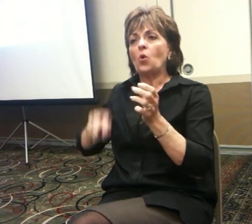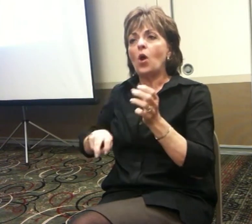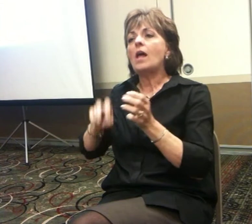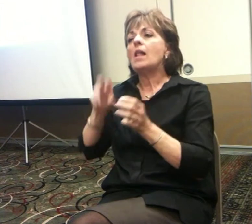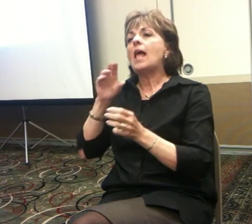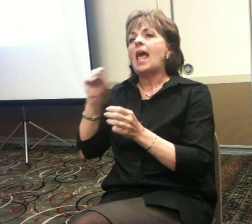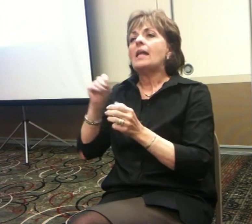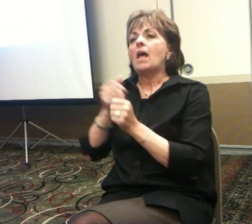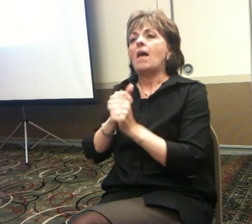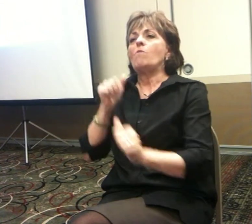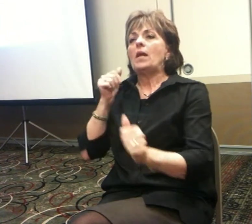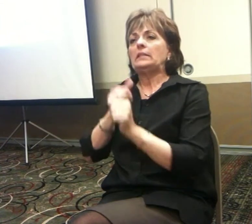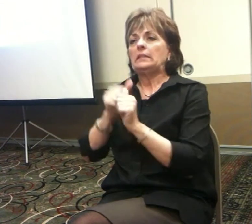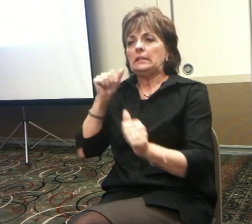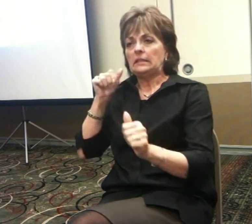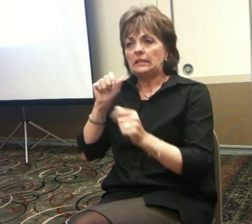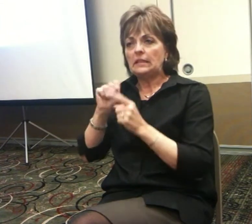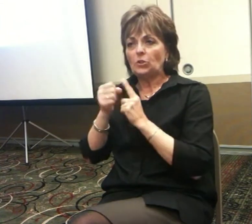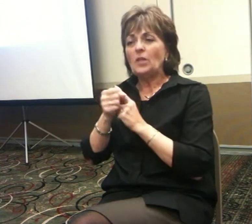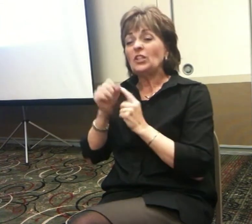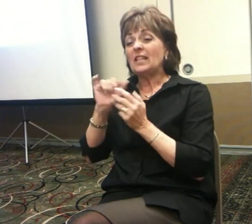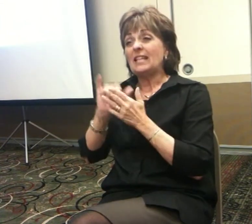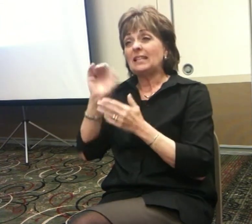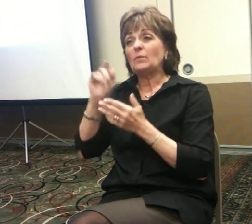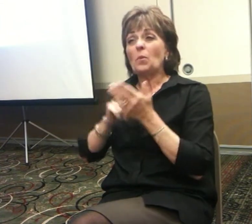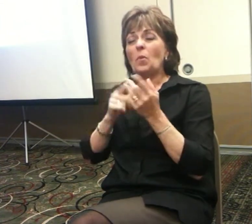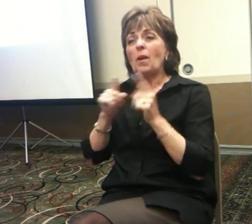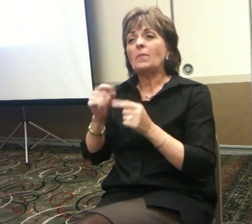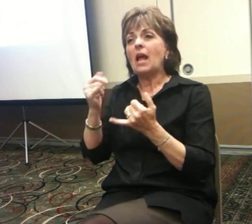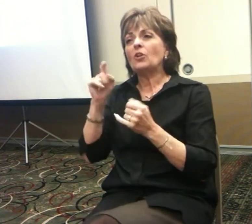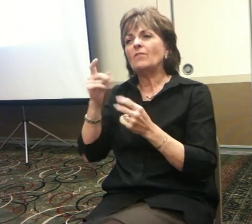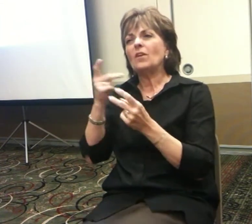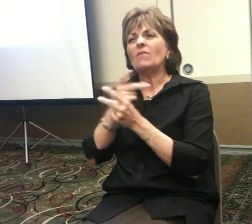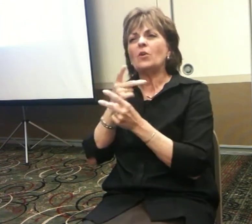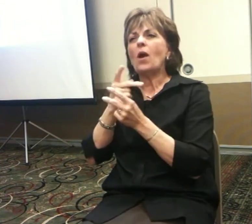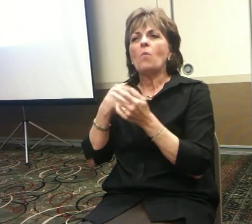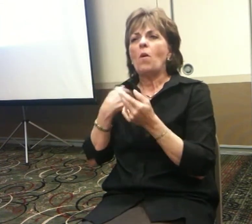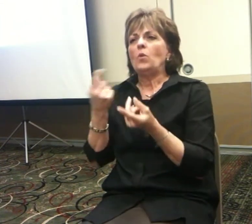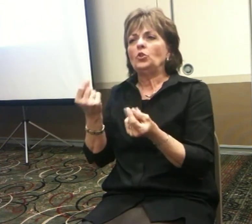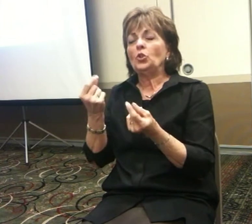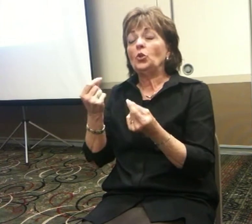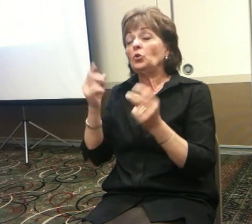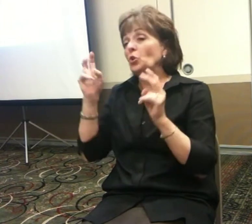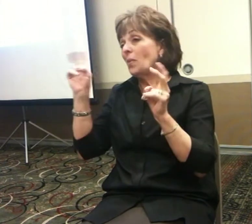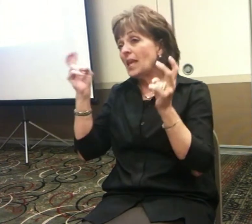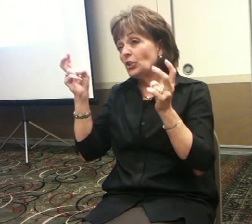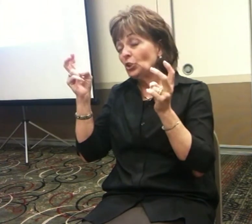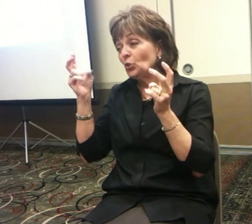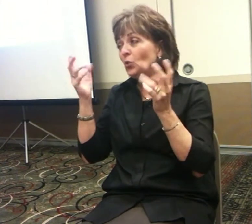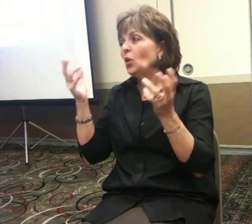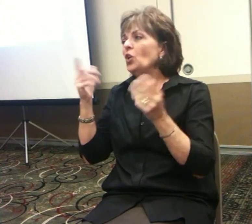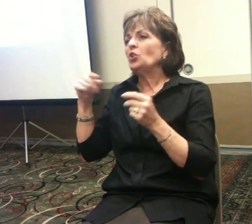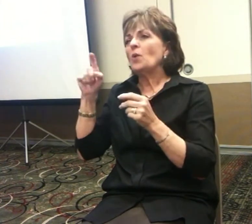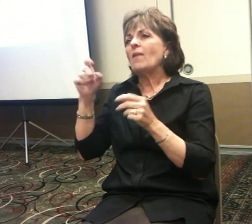That seems to be what's happening. Now what you want to do is try to figure out what are we going to do about it. Now the issue comes down to, again, you've got to get some more information for this